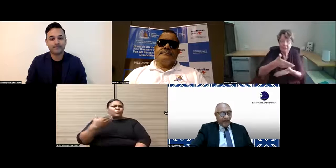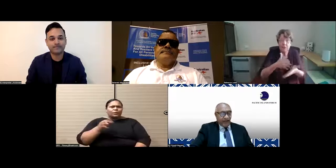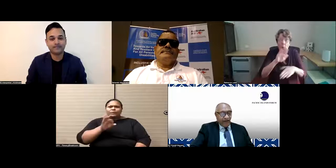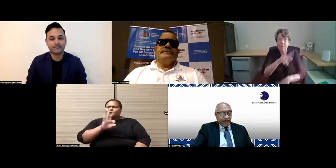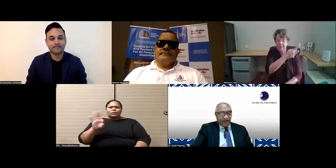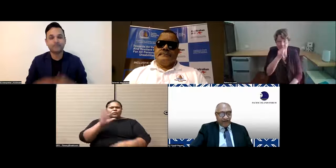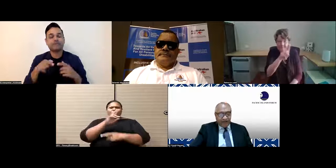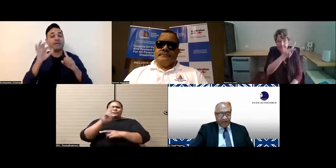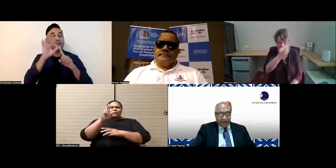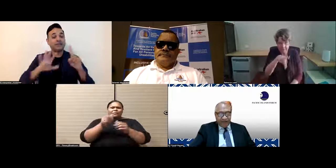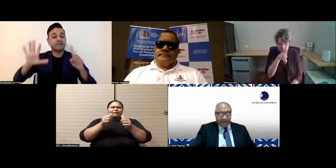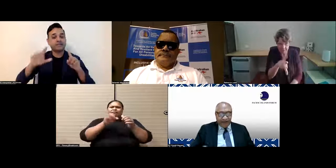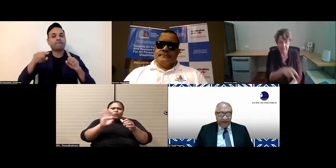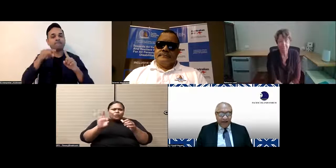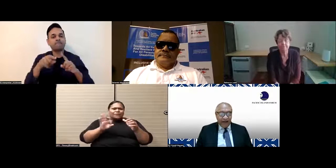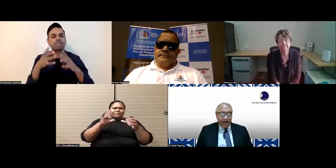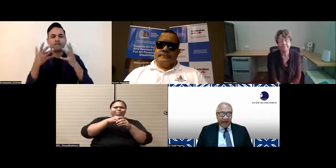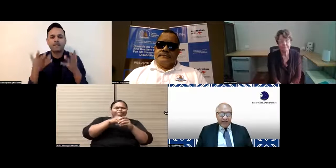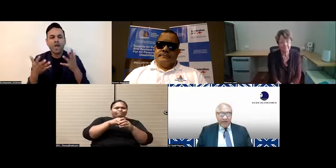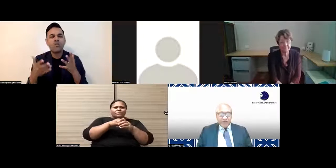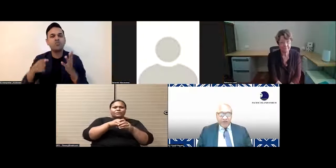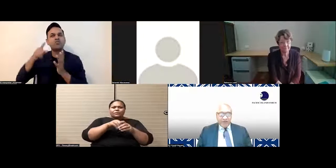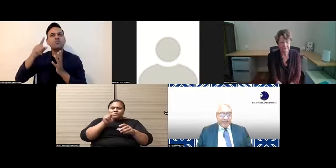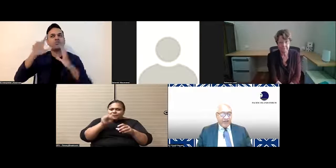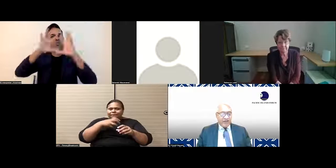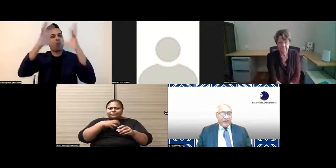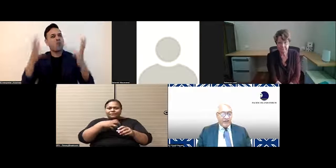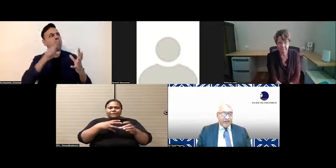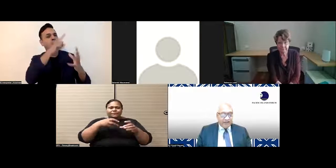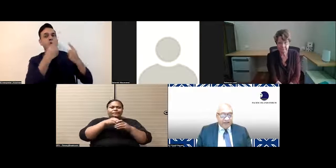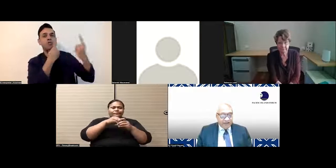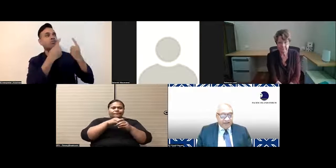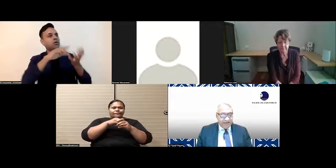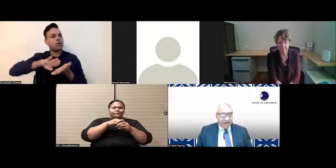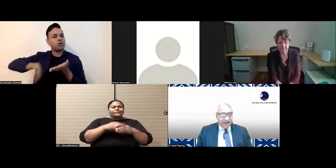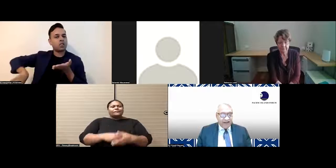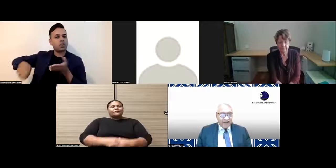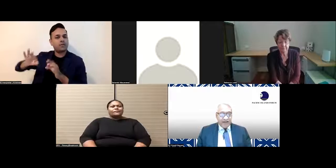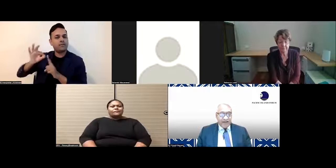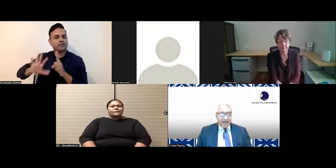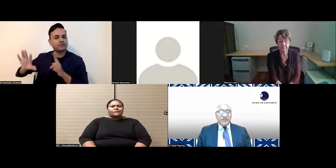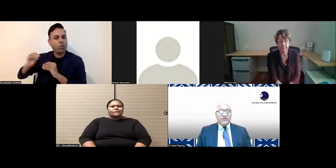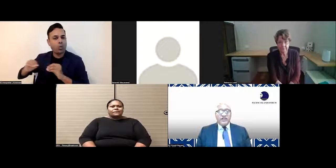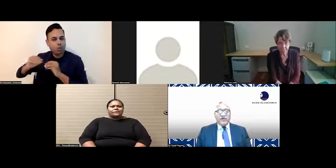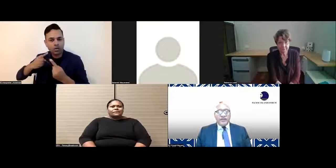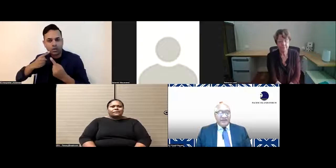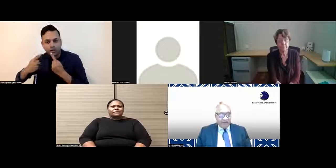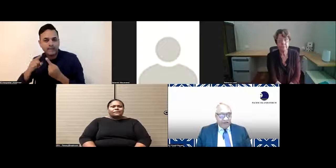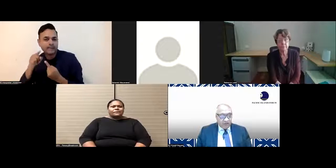and efforts. And I am pleased through this Pacific satellite that the Blue Pacific continent is better engaged with